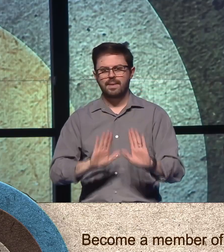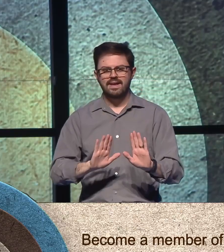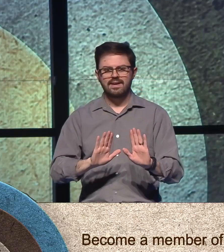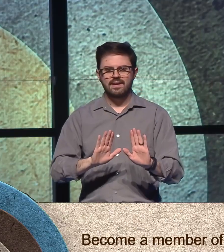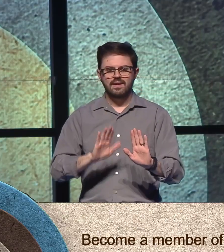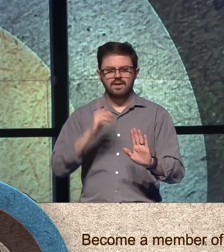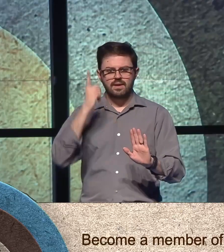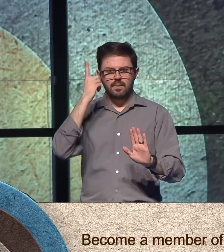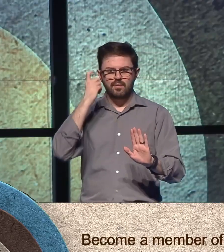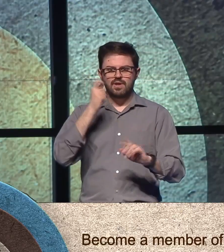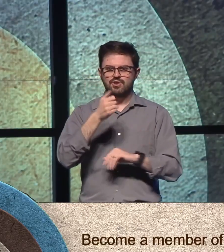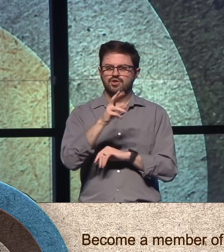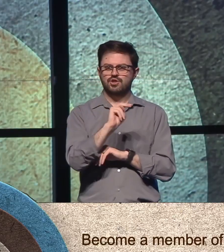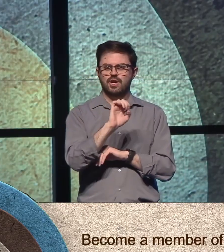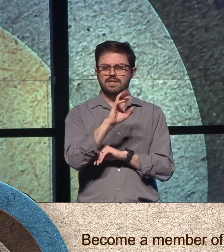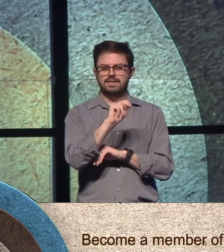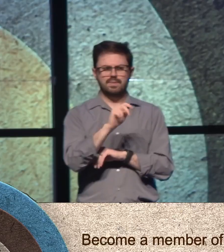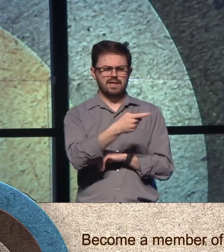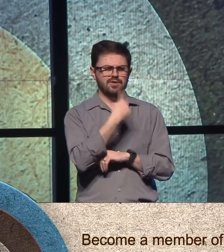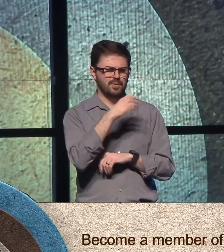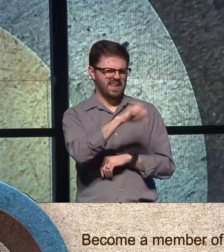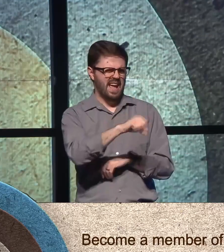John Smith told me it was.